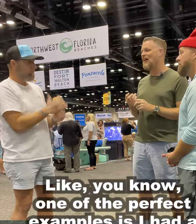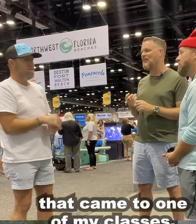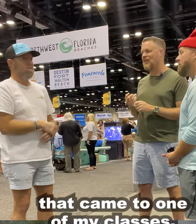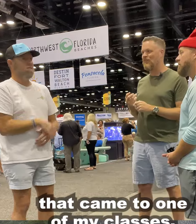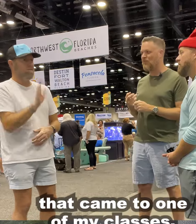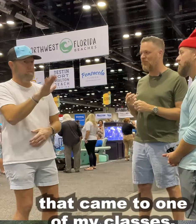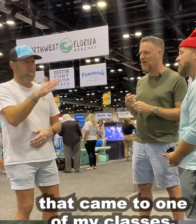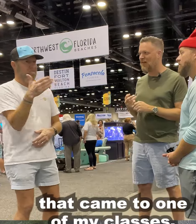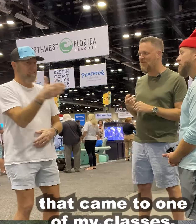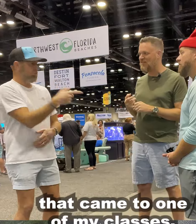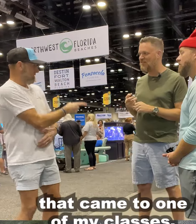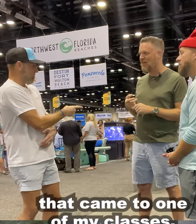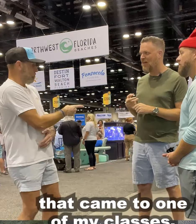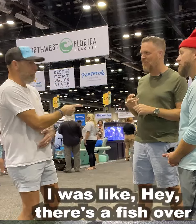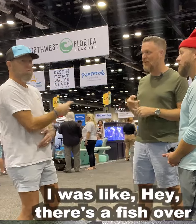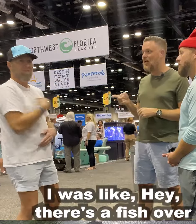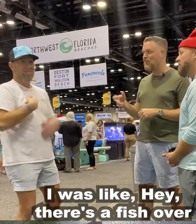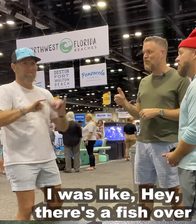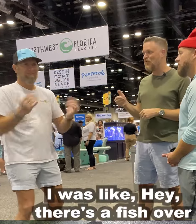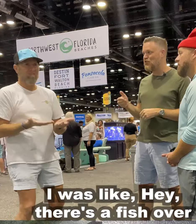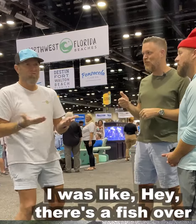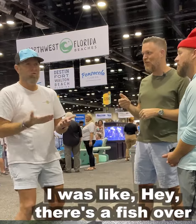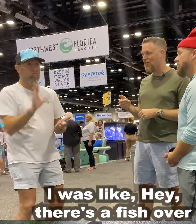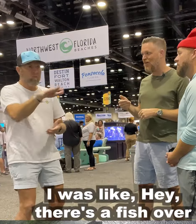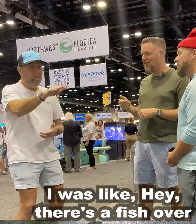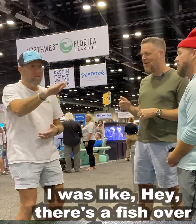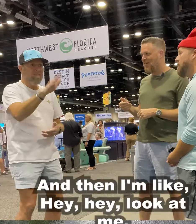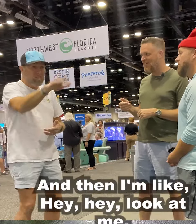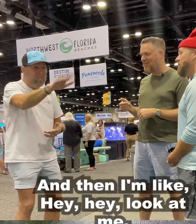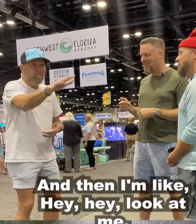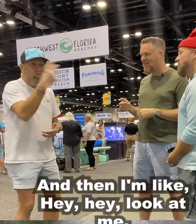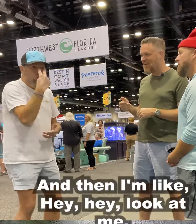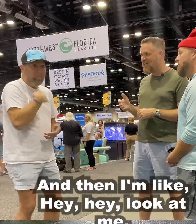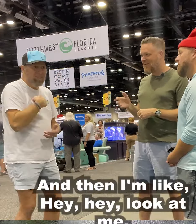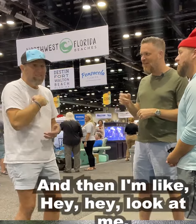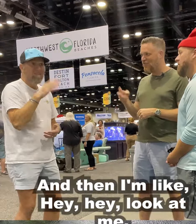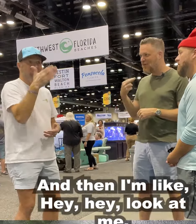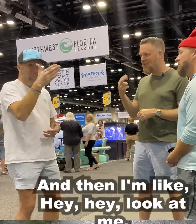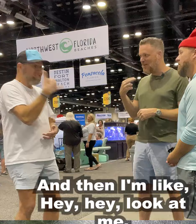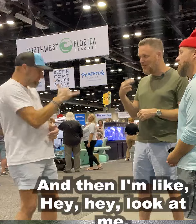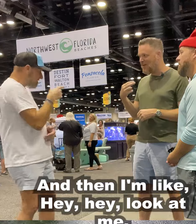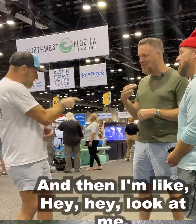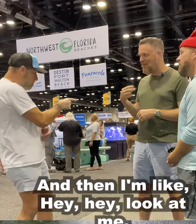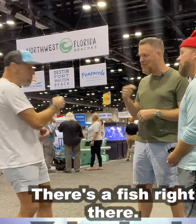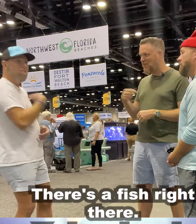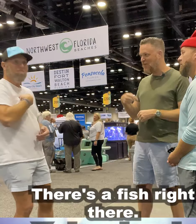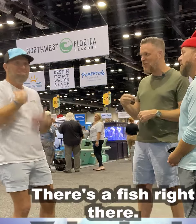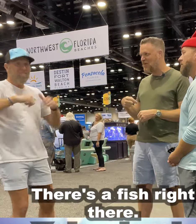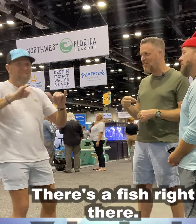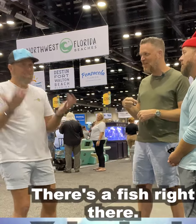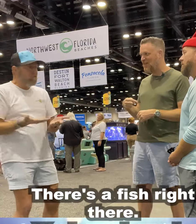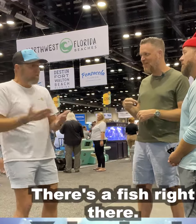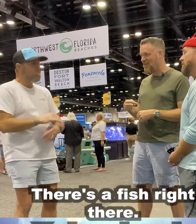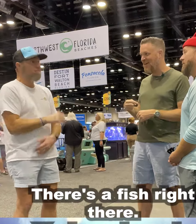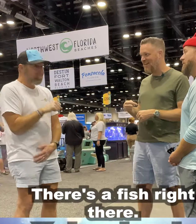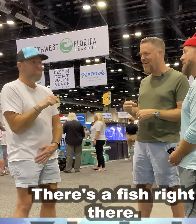guy that came to one of my classes. I was like, hey, there's a fish over there. And I was like, hey, hey, look at me. Look at me. There's a fish right there. Yeah. Yeah.